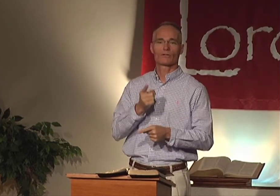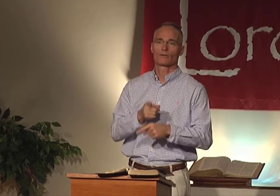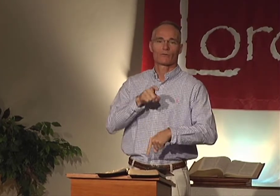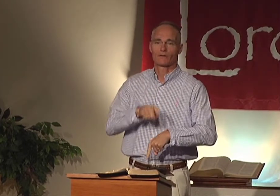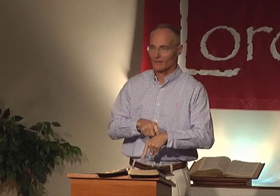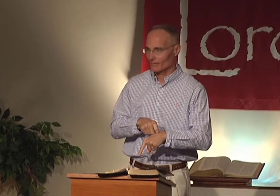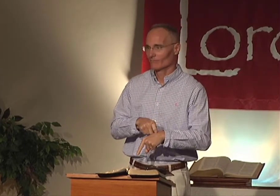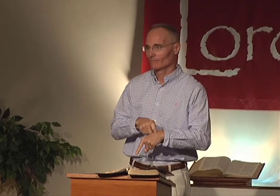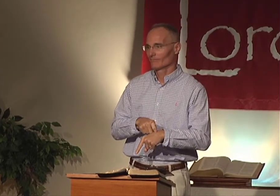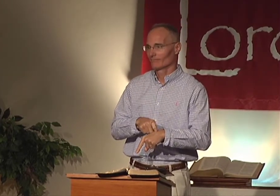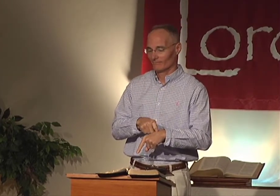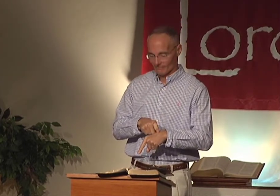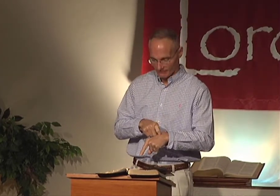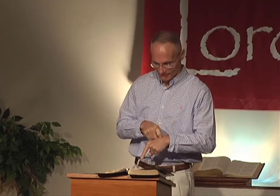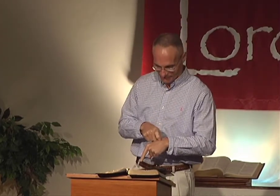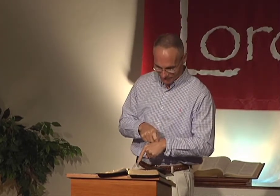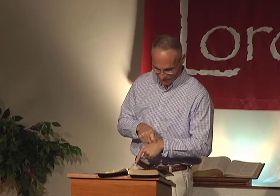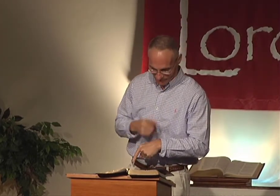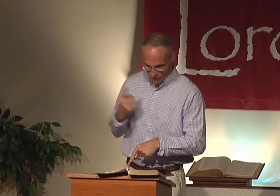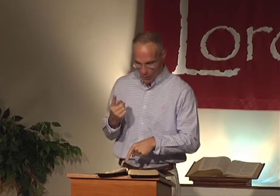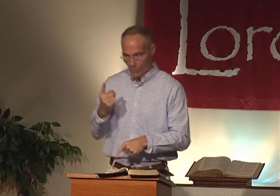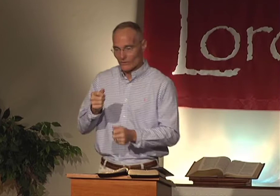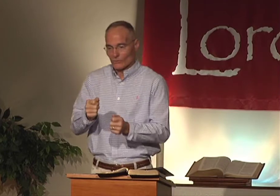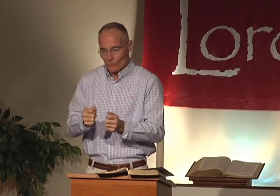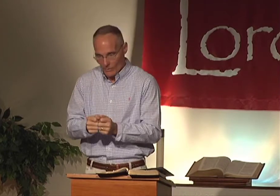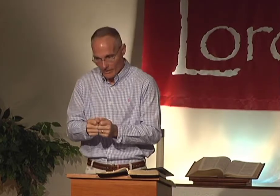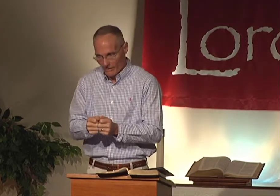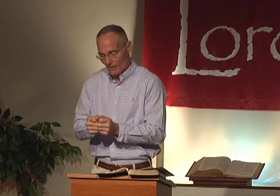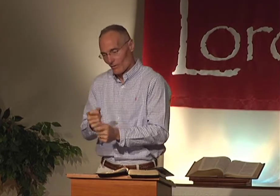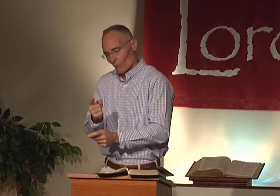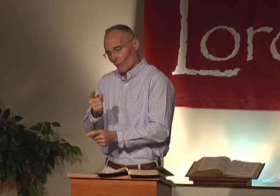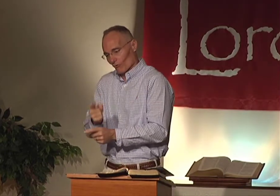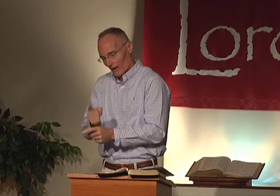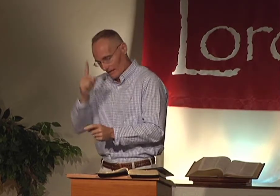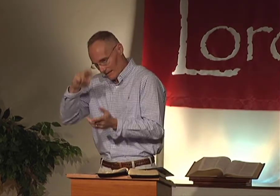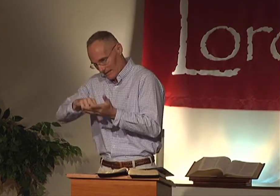always in the right way, in the right time, and always